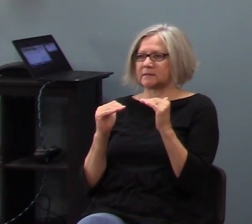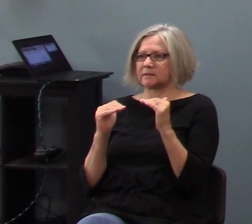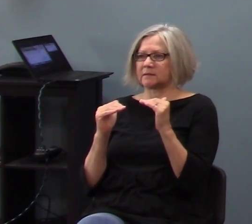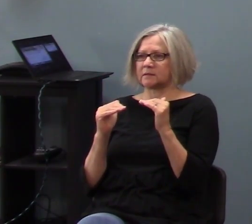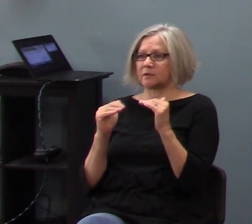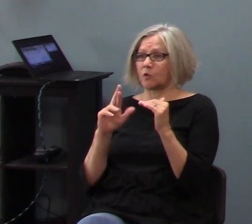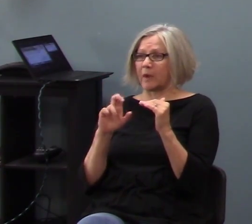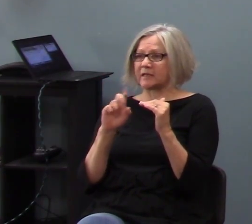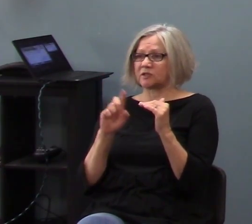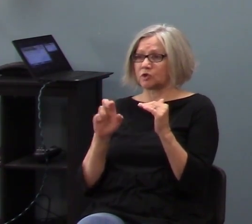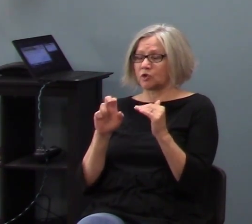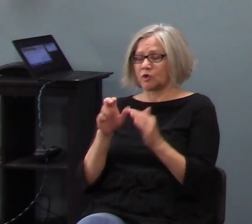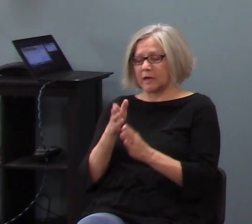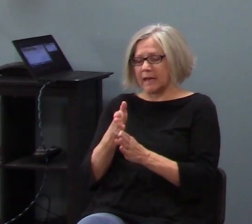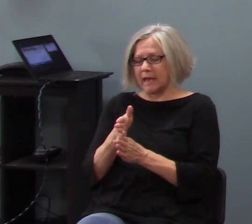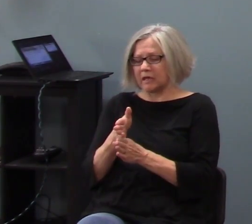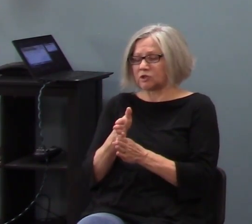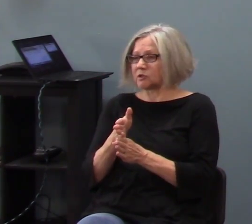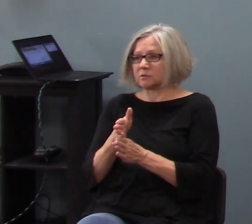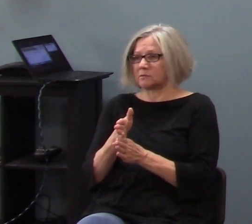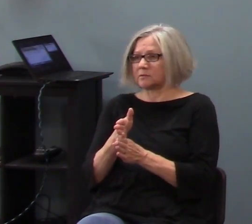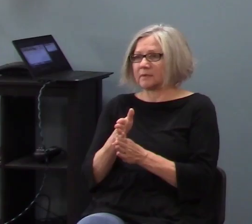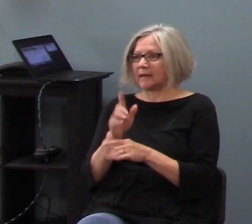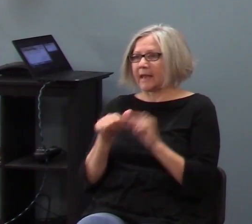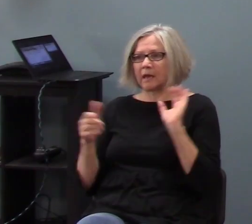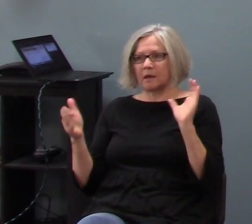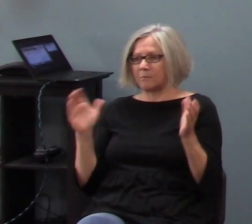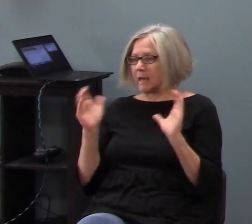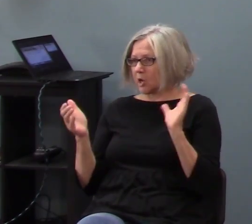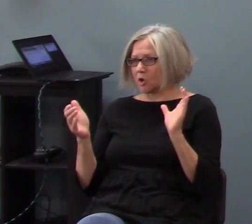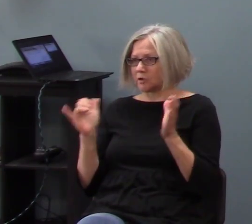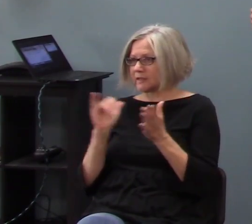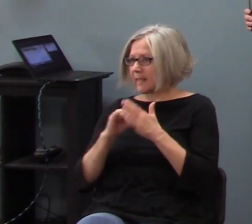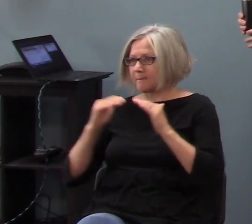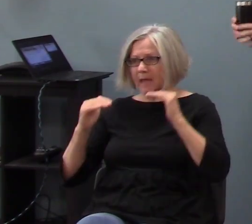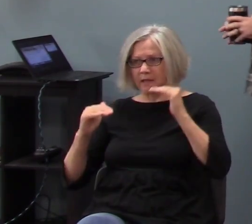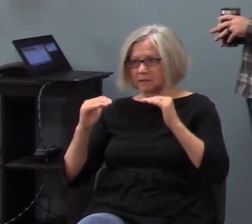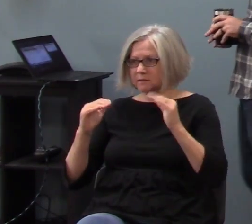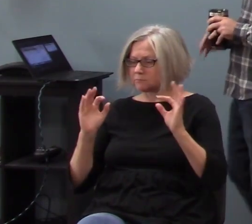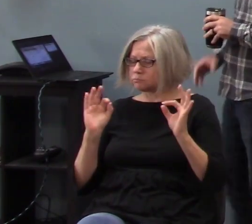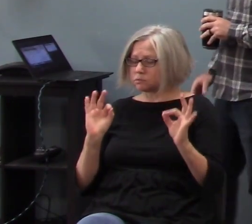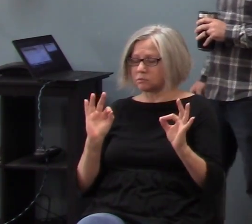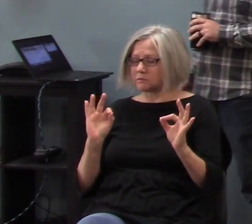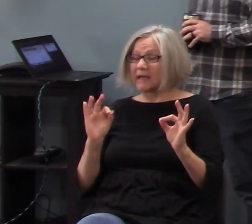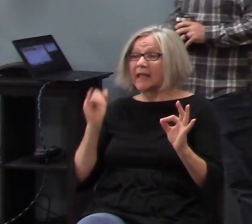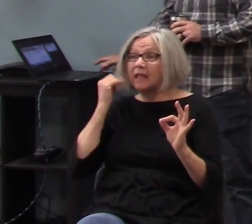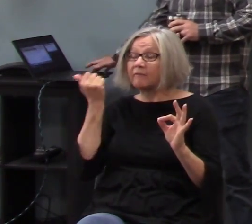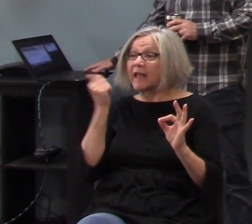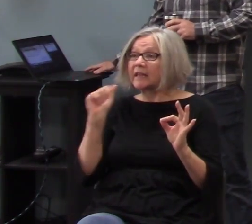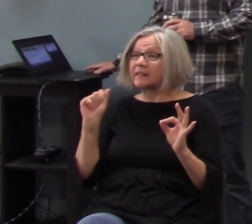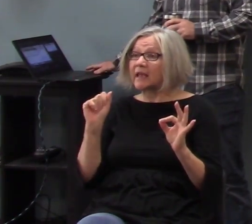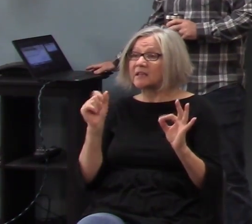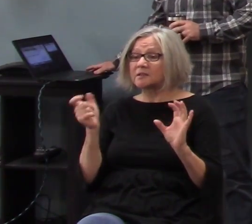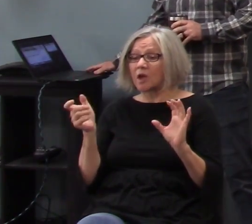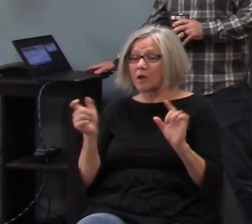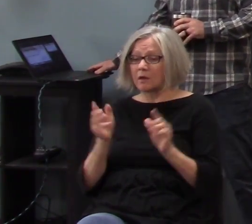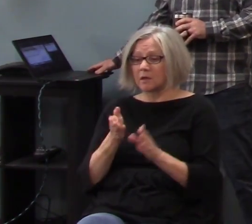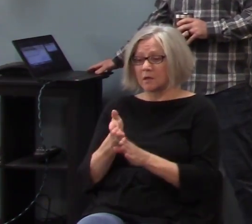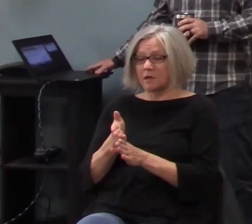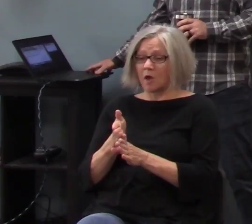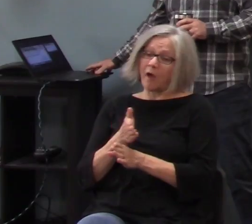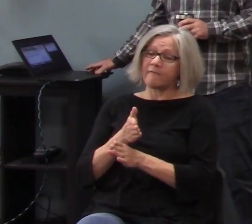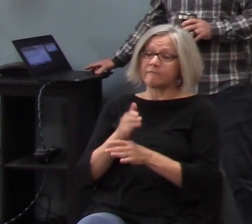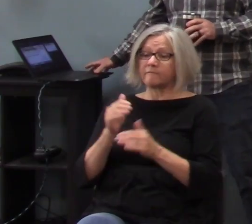to compare in how finely balanced the universe is. And if anything is off in that really